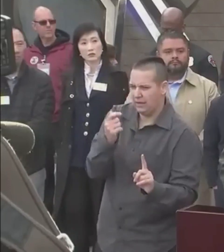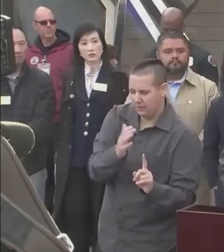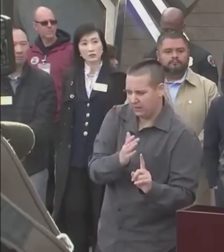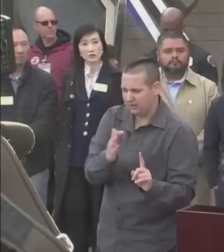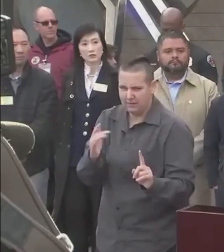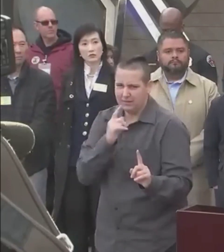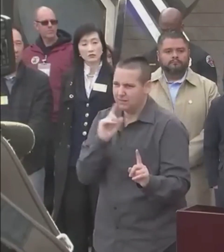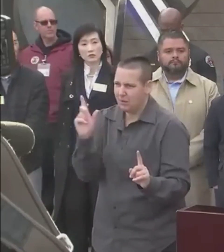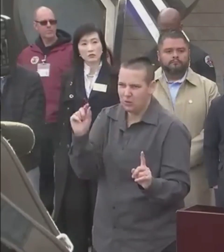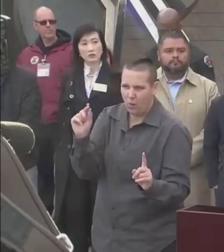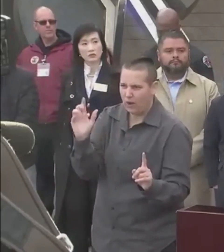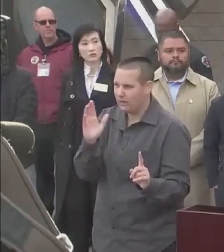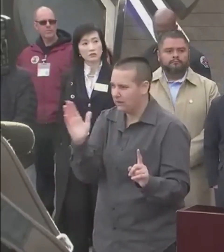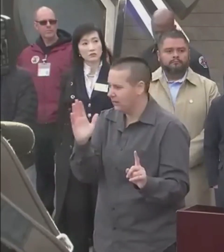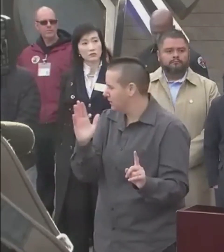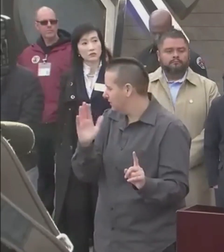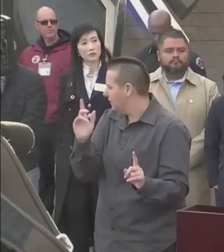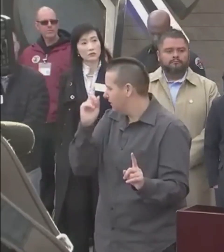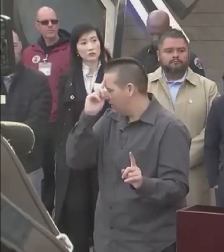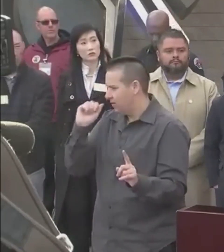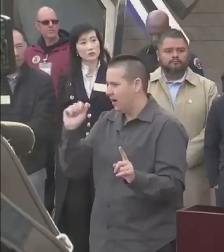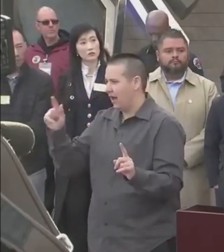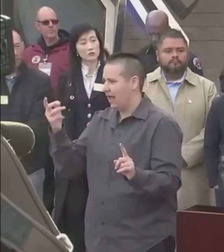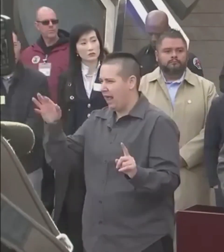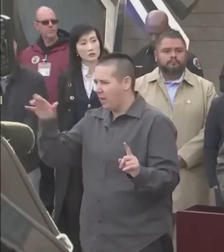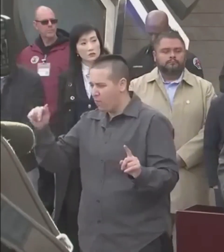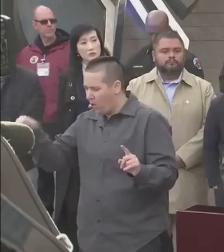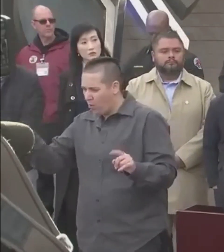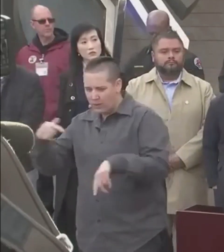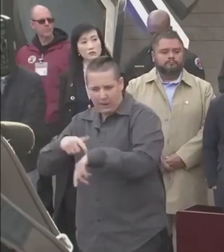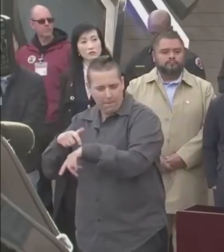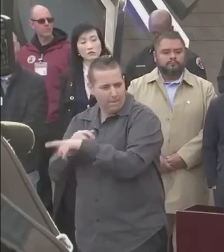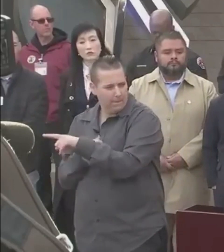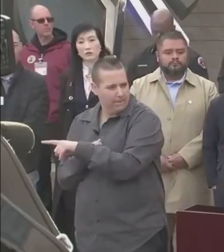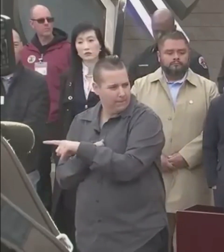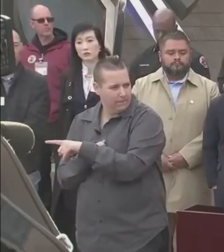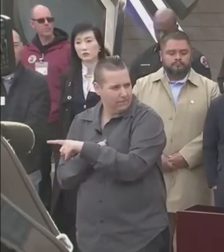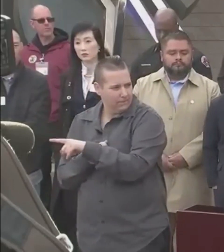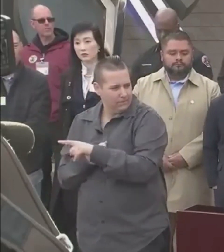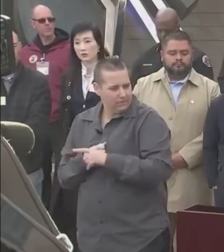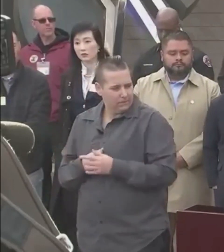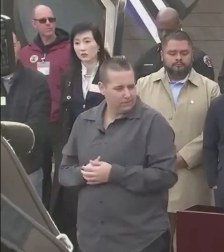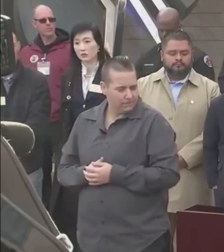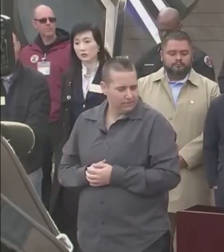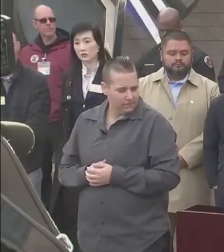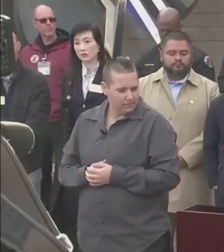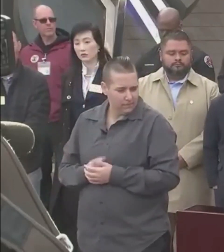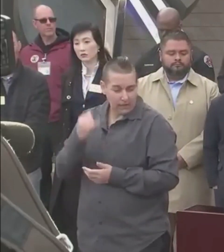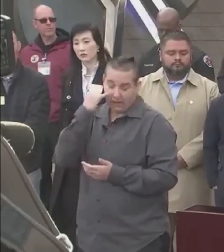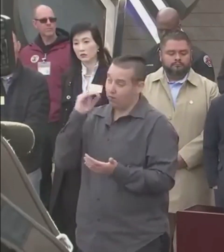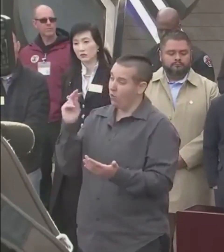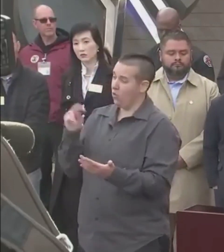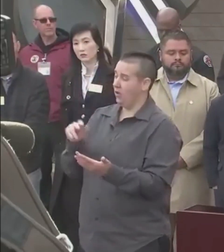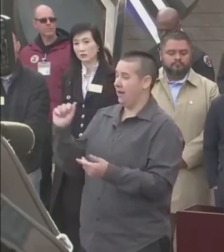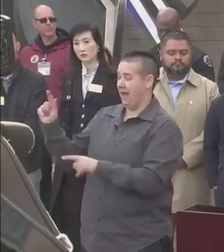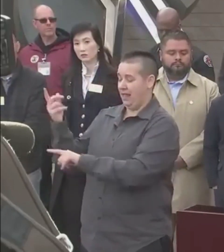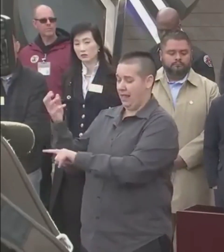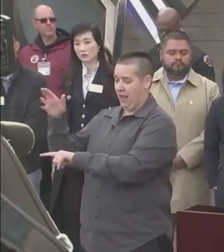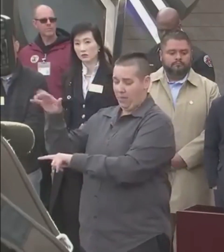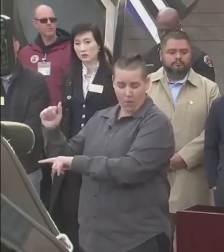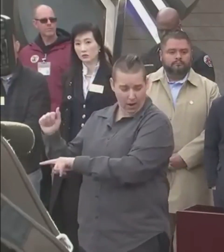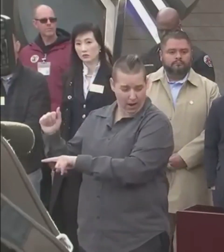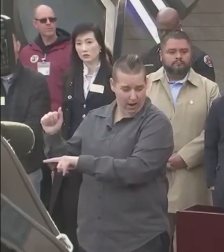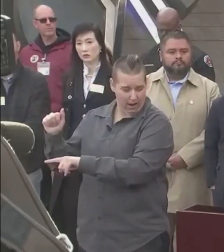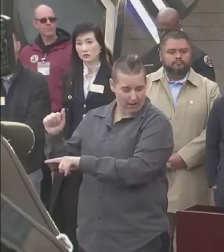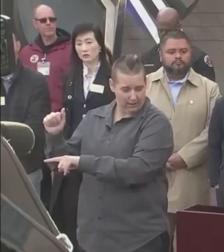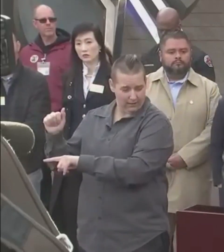Beach Side, and Senator Brian Jones, R. San Diego, in what ought to have been an end of the week loaded up with grins and giggling for the Lunar New Year, we are